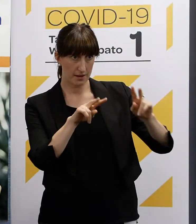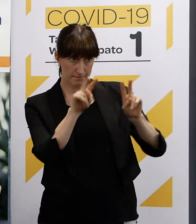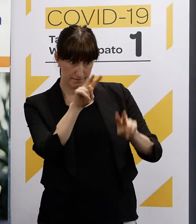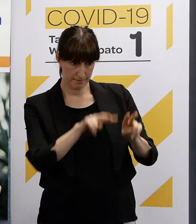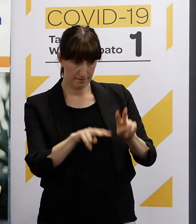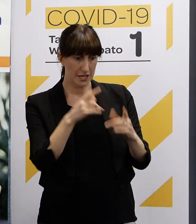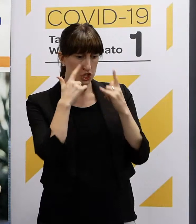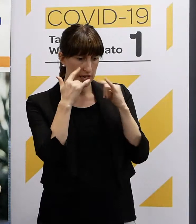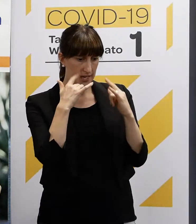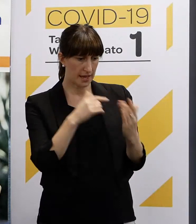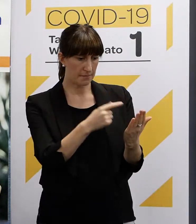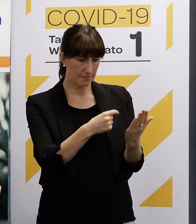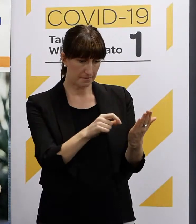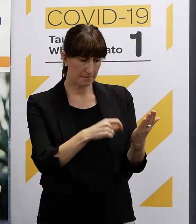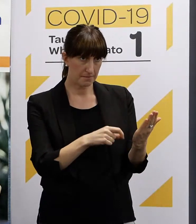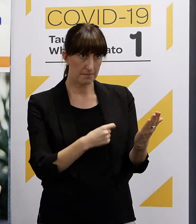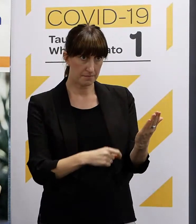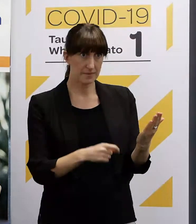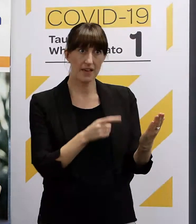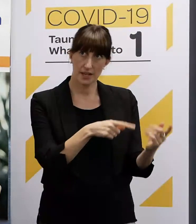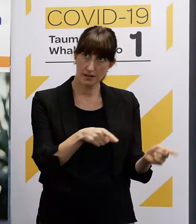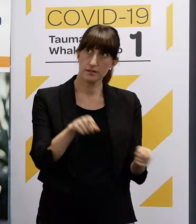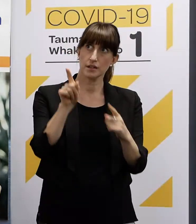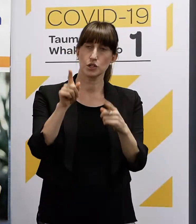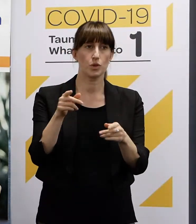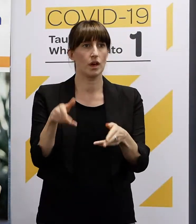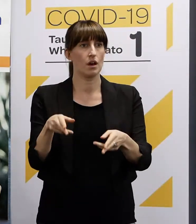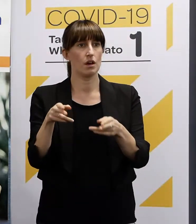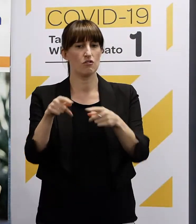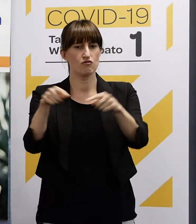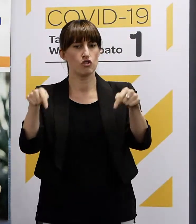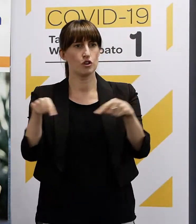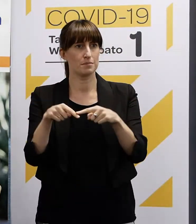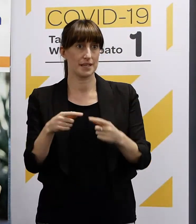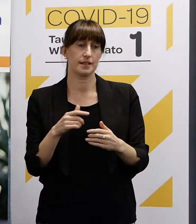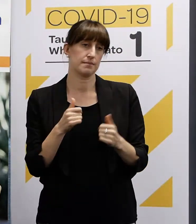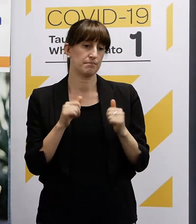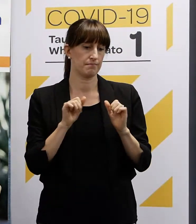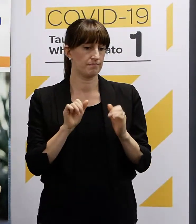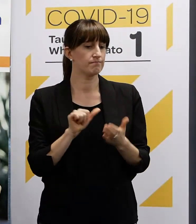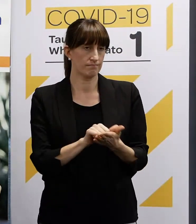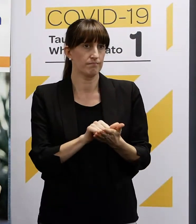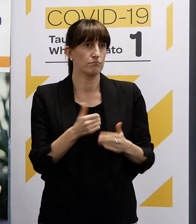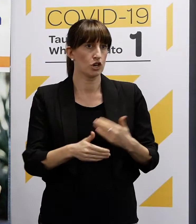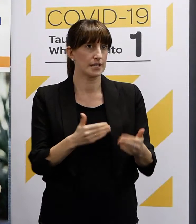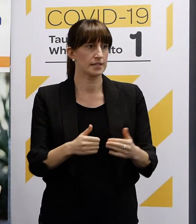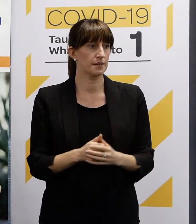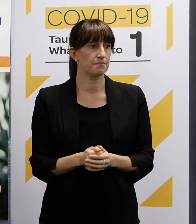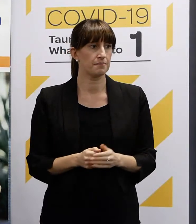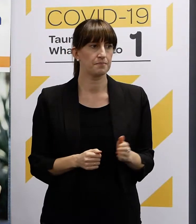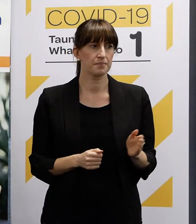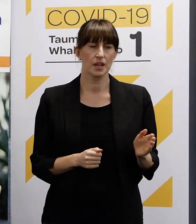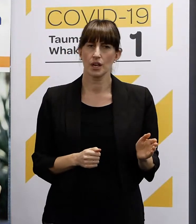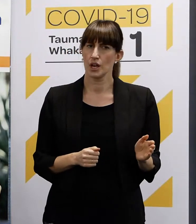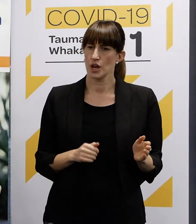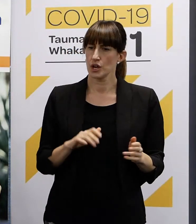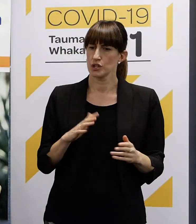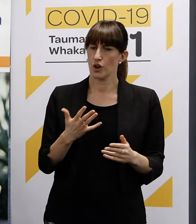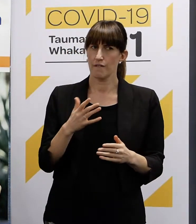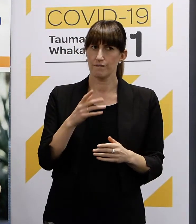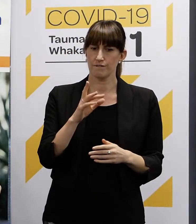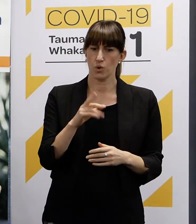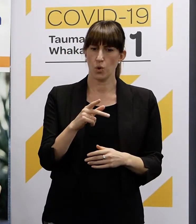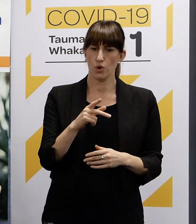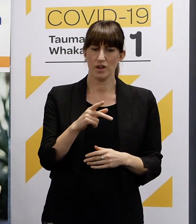the people coming in and the staff there. Okay, and when the Ministry of Health staff at Auckland Airport, do they know who's coming off the planes? How